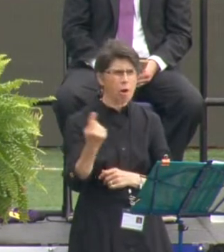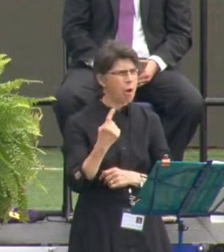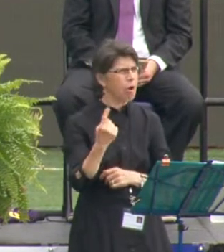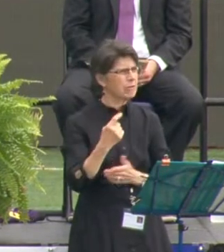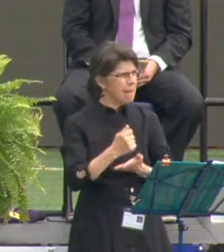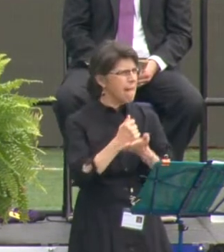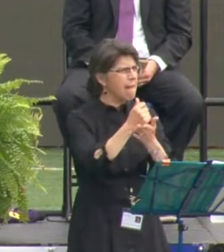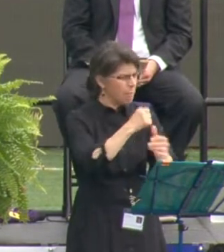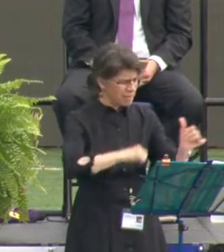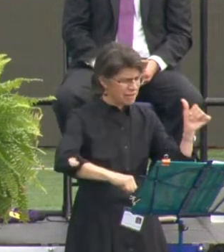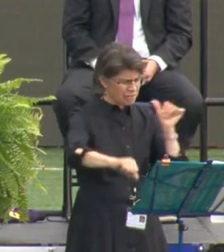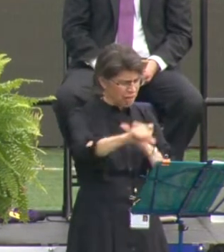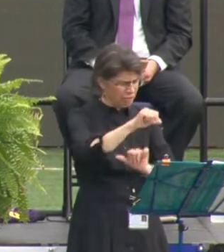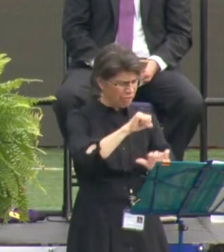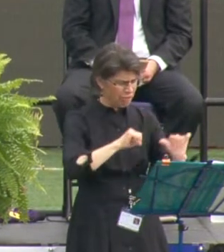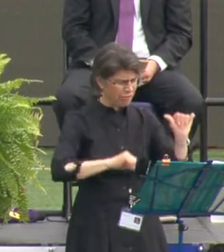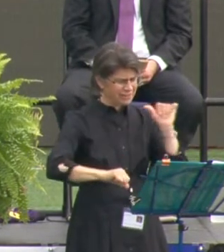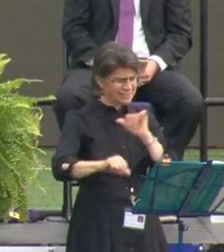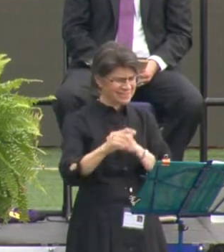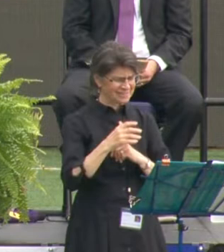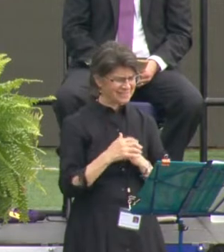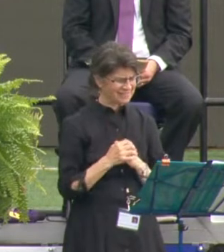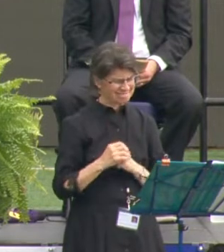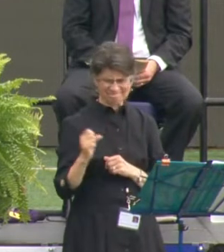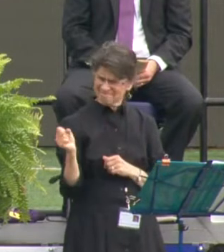have each other,